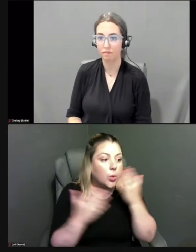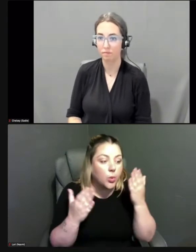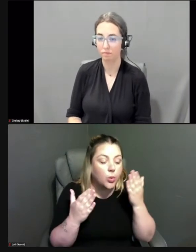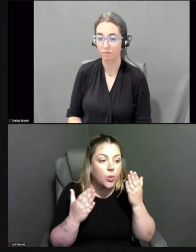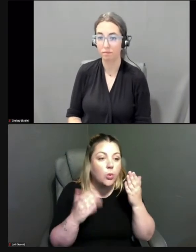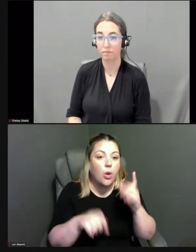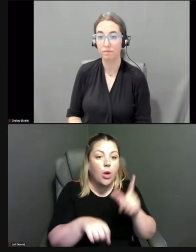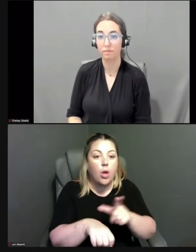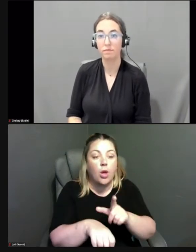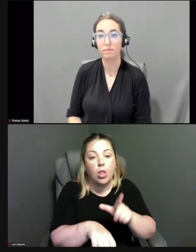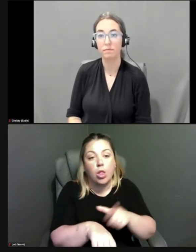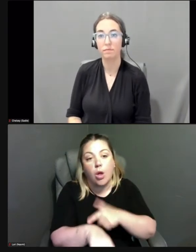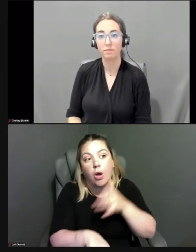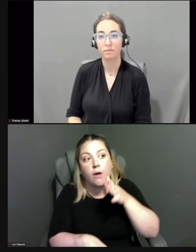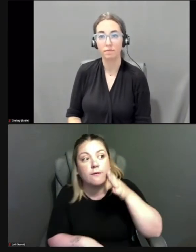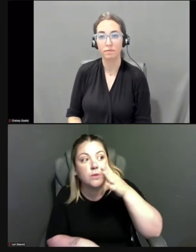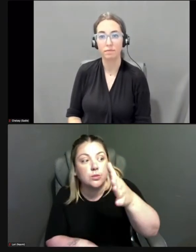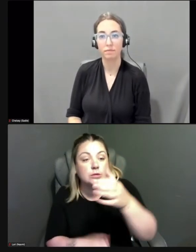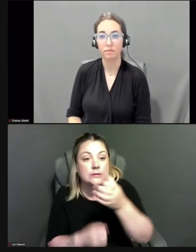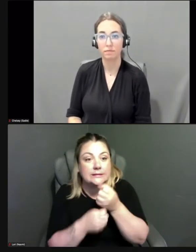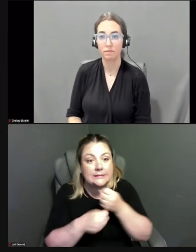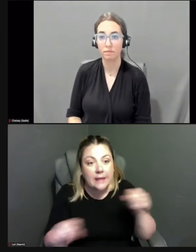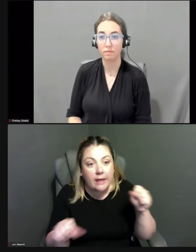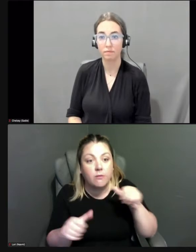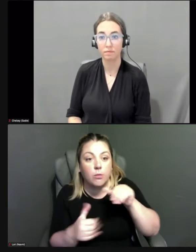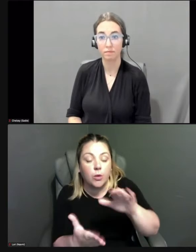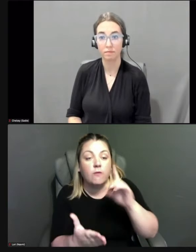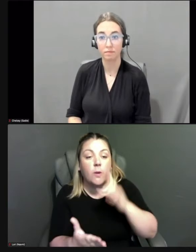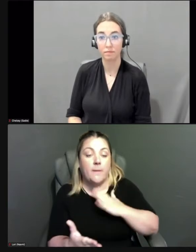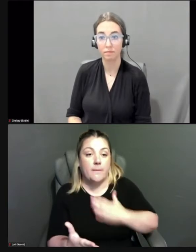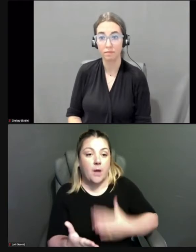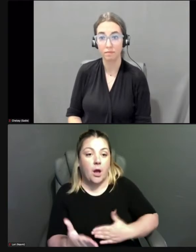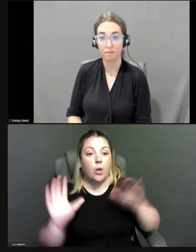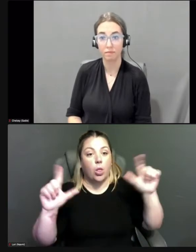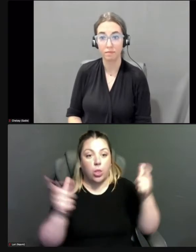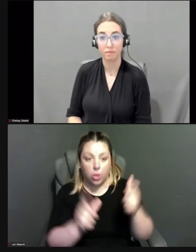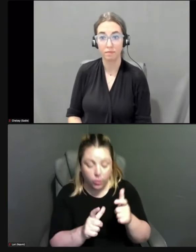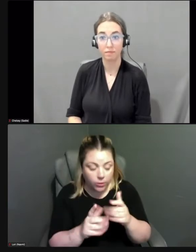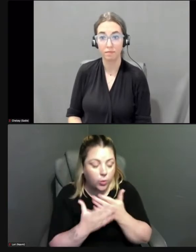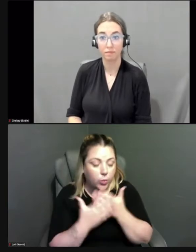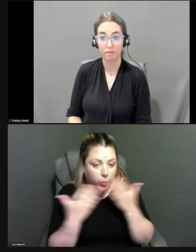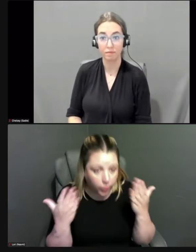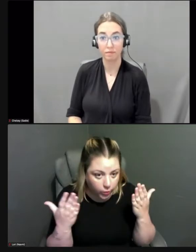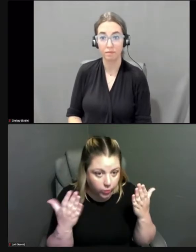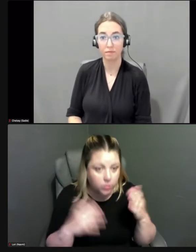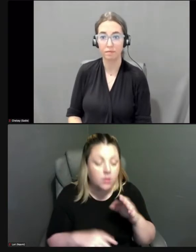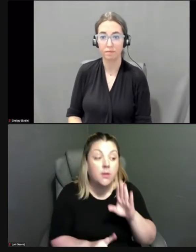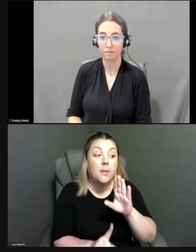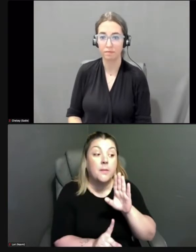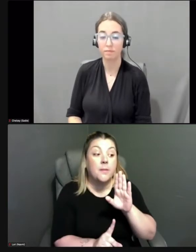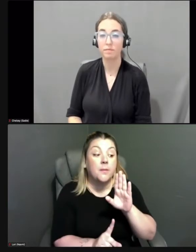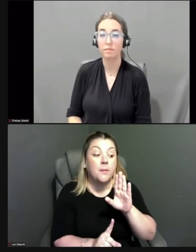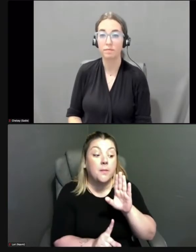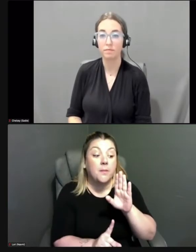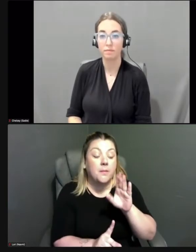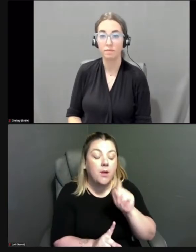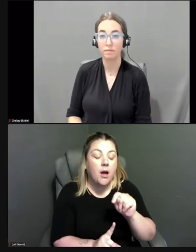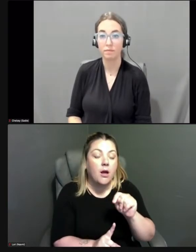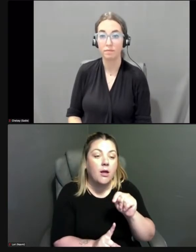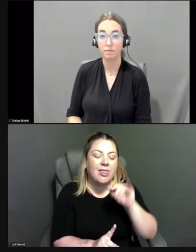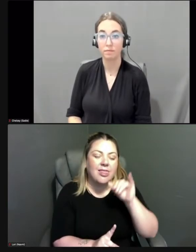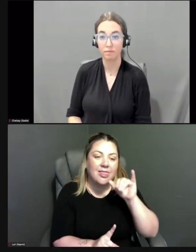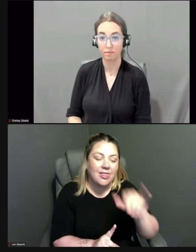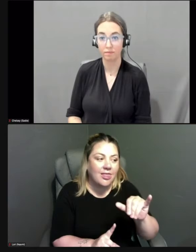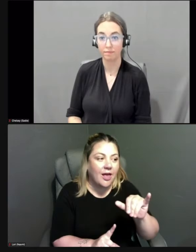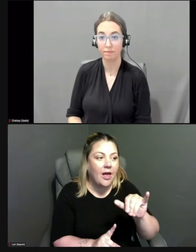to change body size. So, like, that's not what I'm suggesting. But I do think it's interesting that despite the levels to which I was, like,